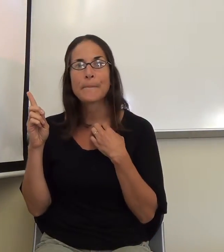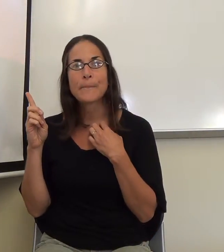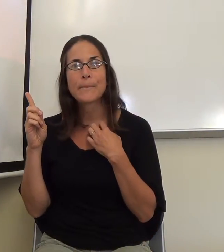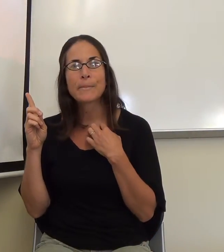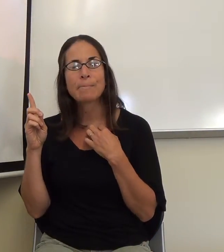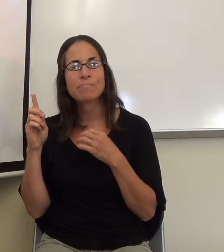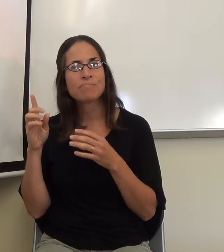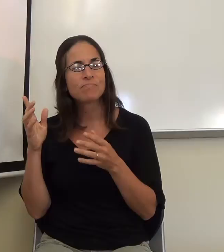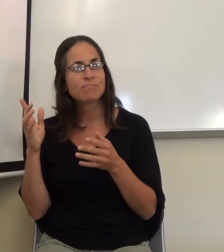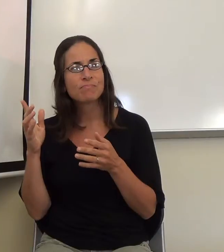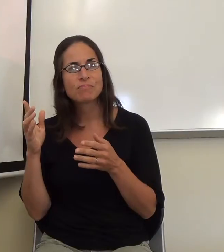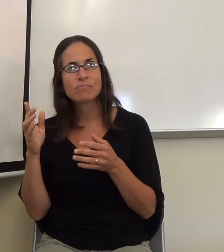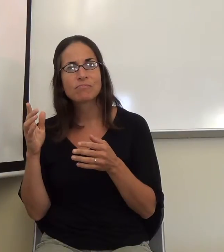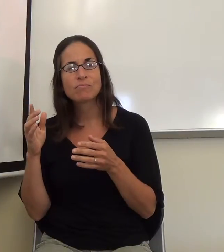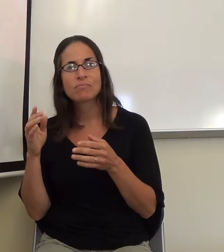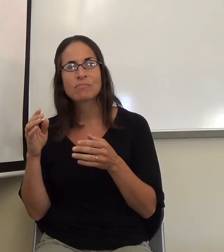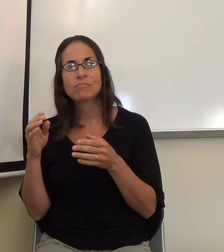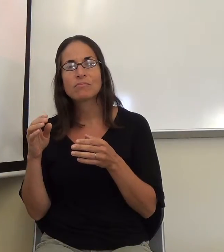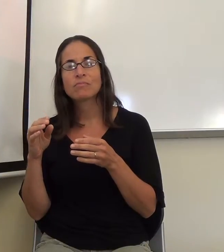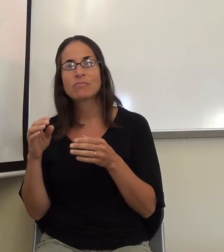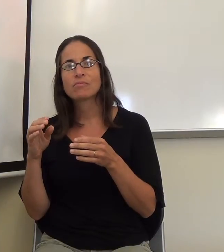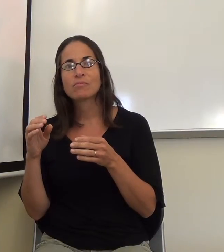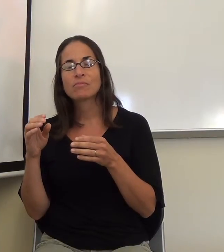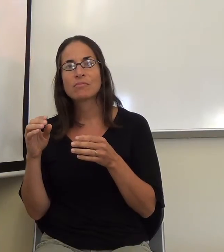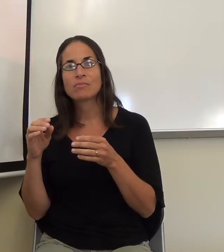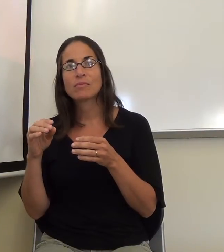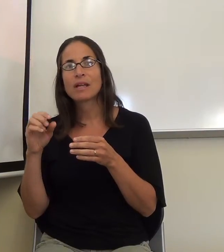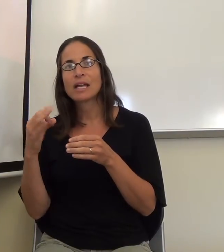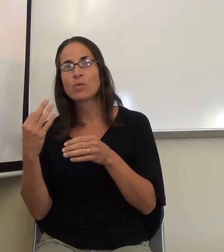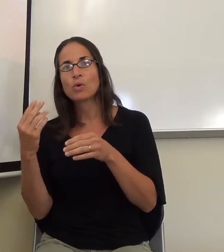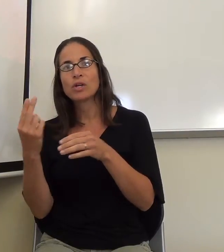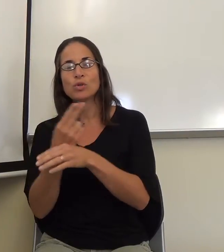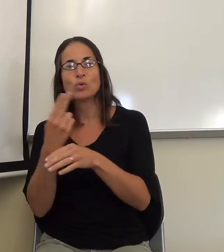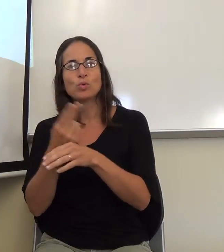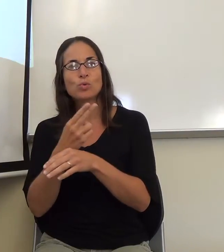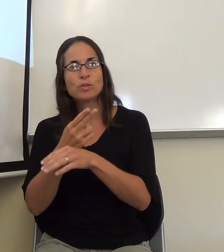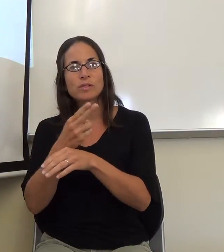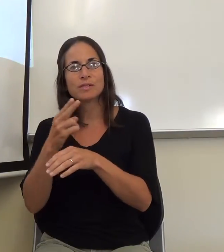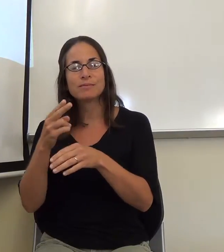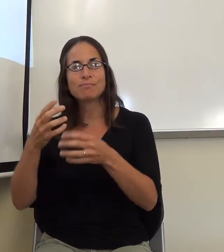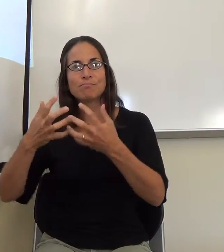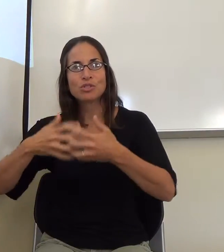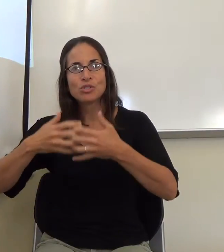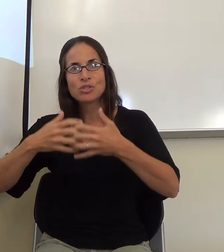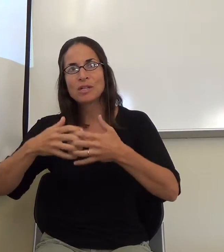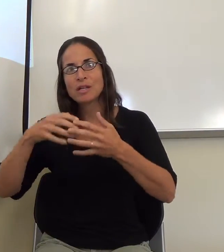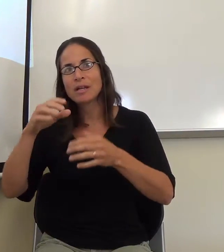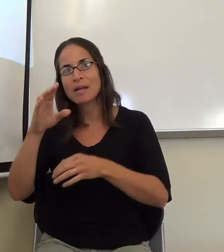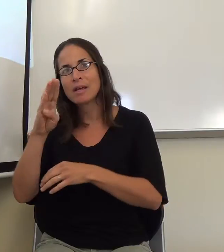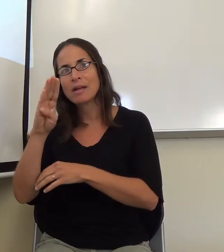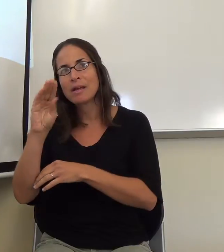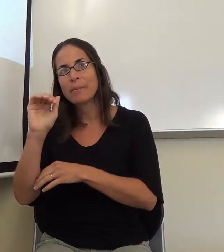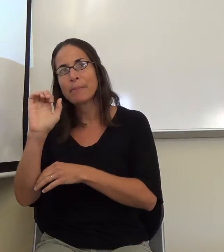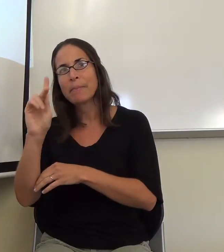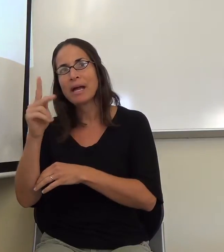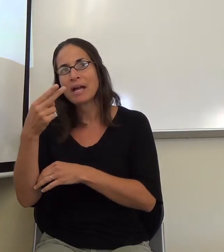Anyone ever work with backhoes? Dig. A backhoe gets in and digs really deep, and you